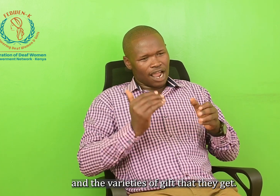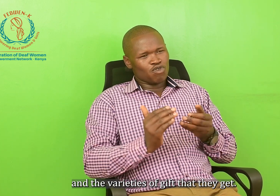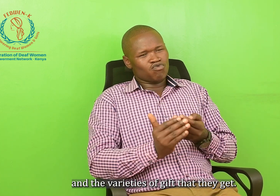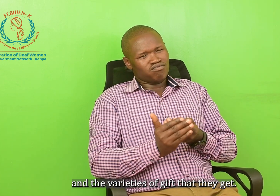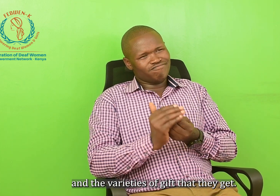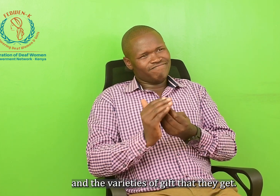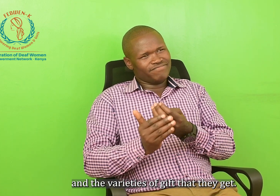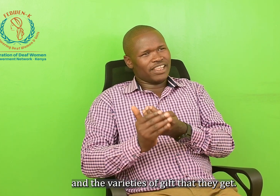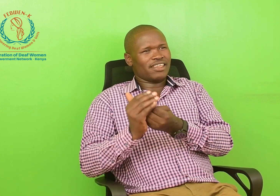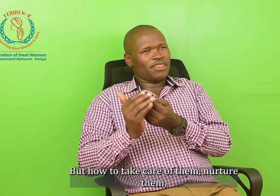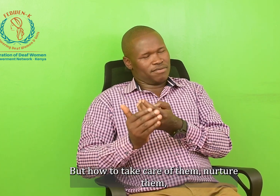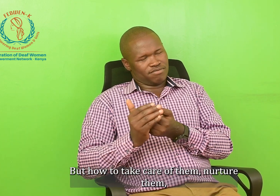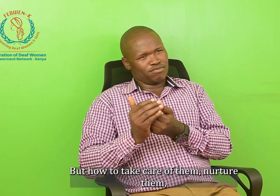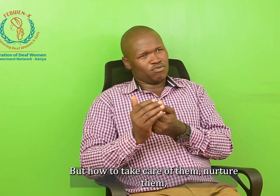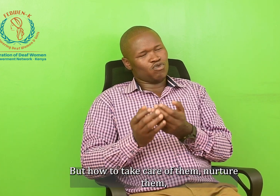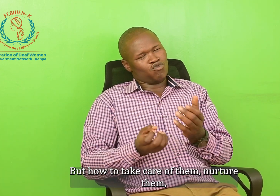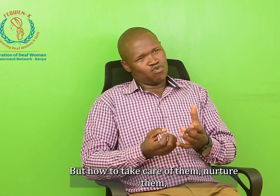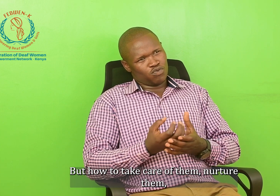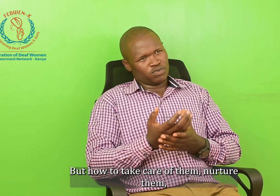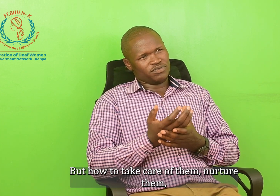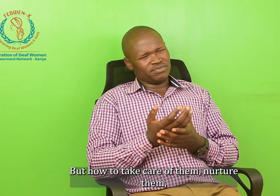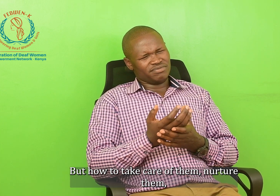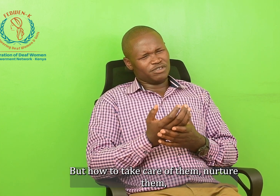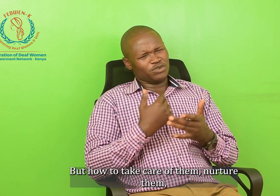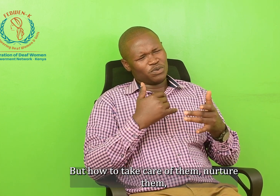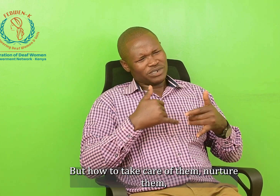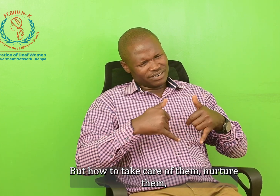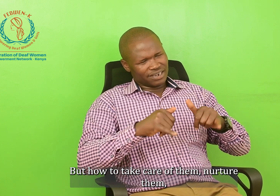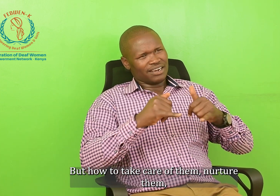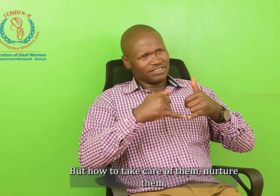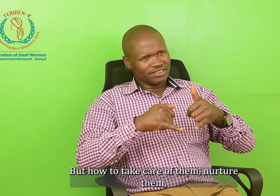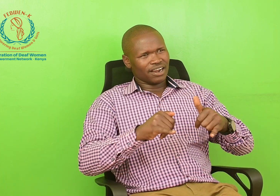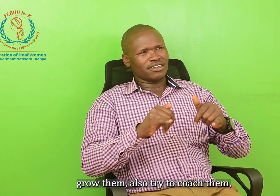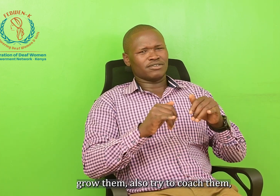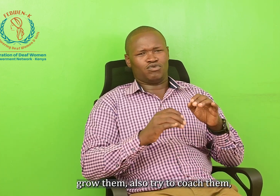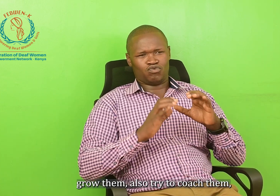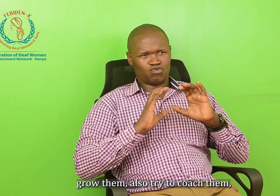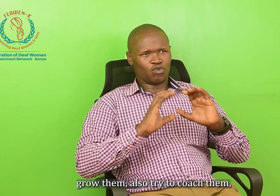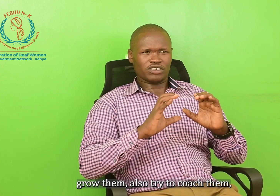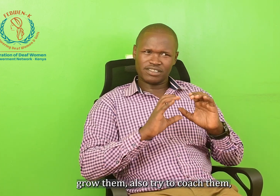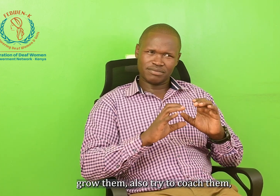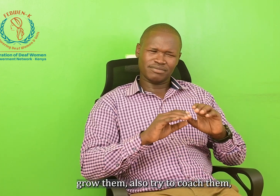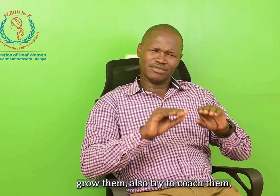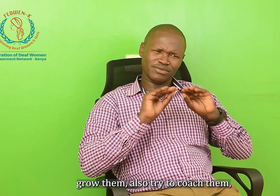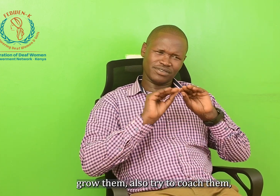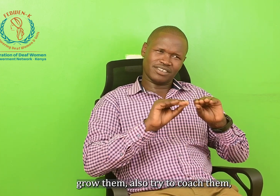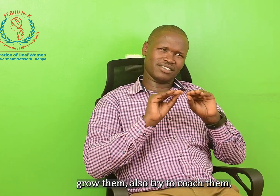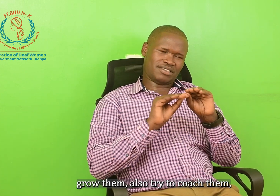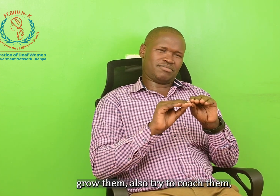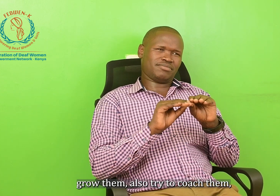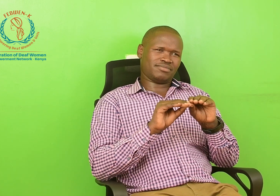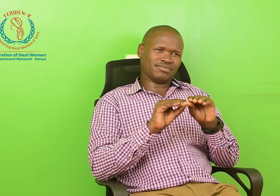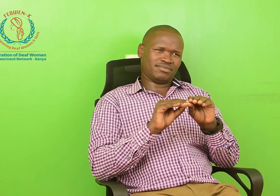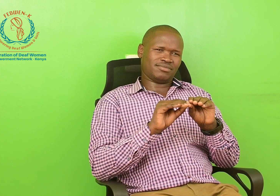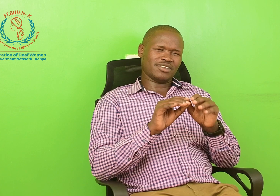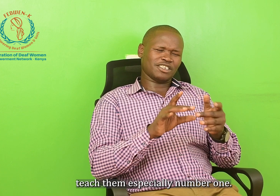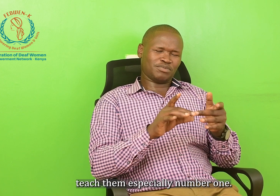gifts that they get, but how to take care of them, nurture them, grow them. Also try to coach them, teach